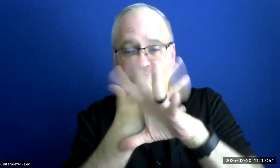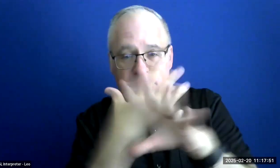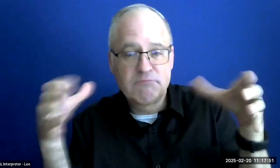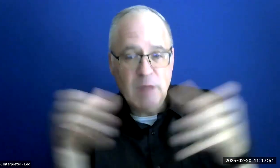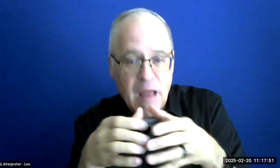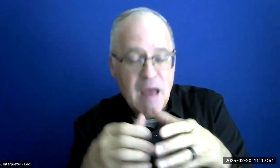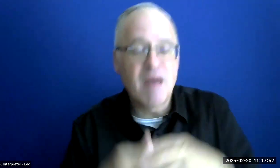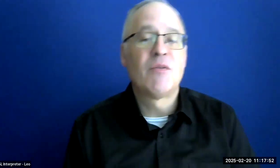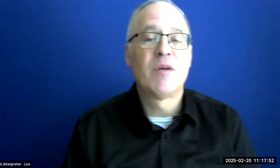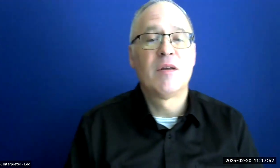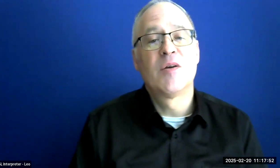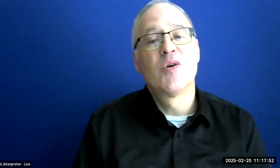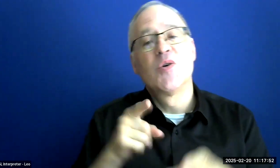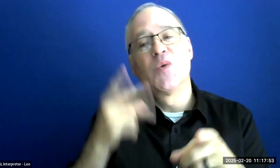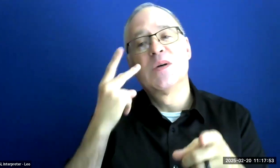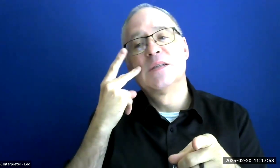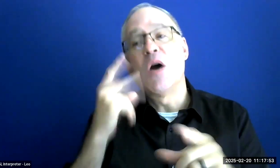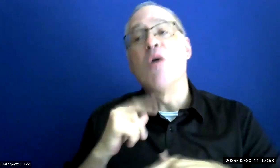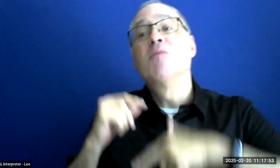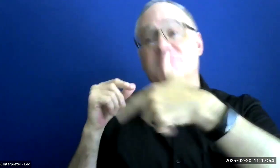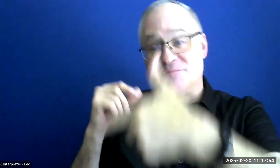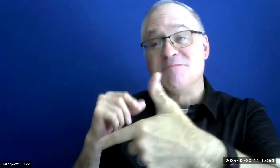To access the slide deck, navigate to